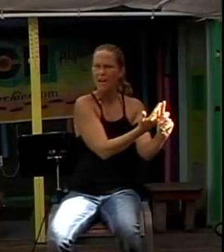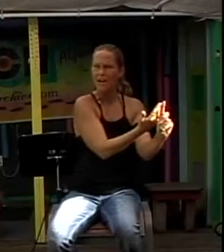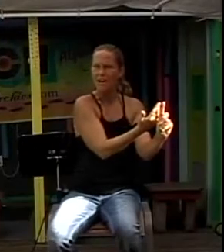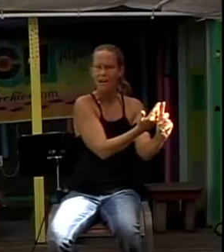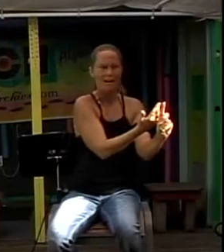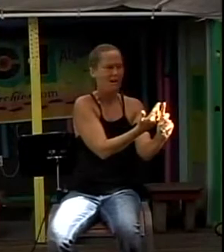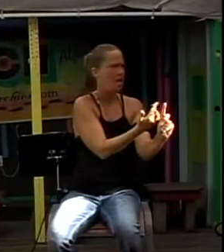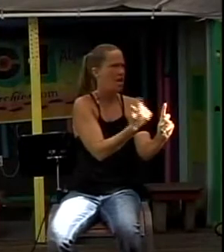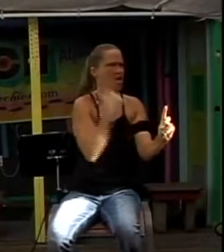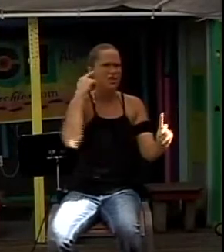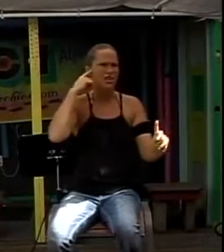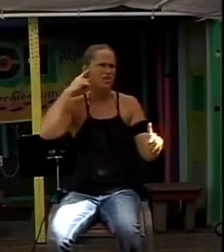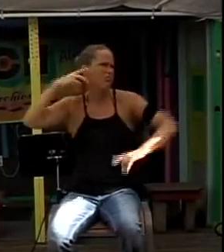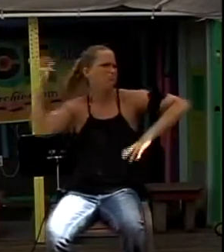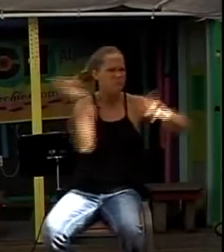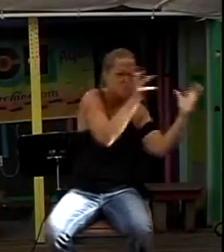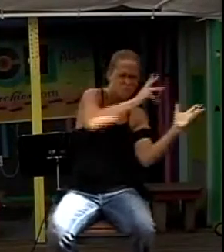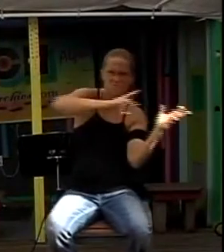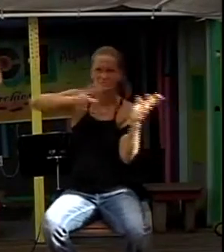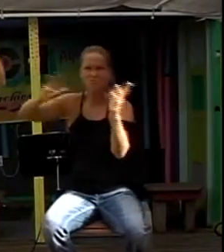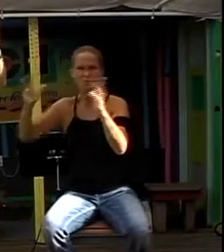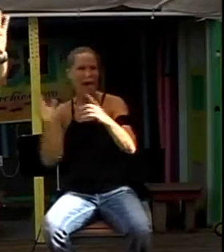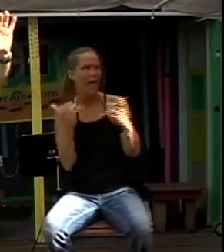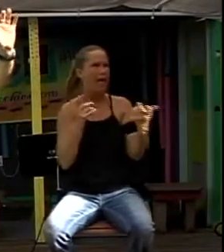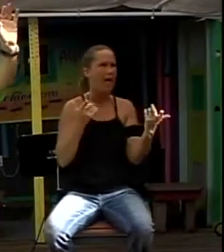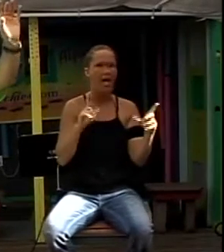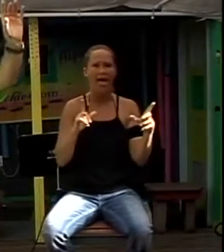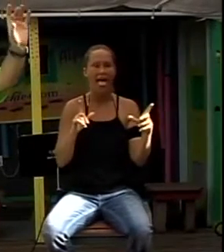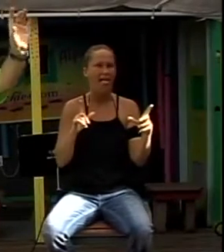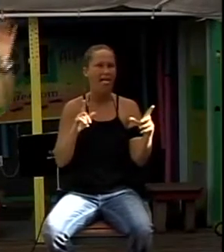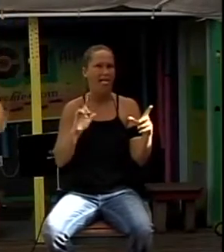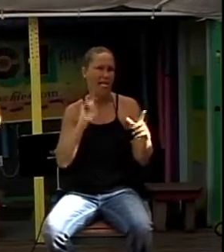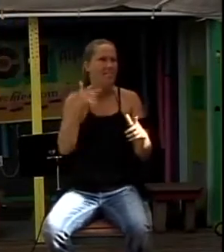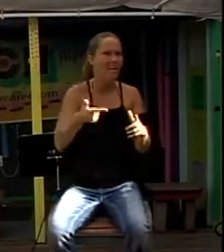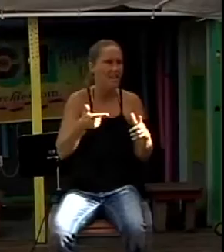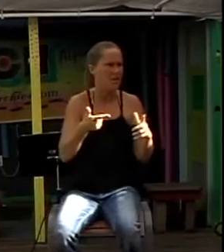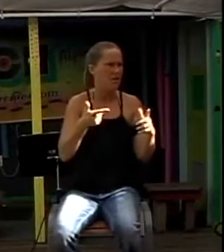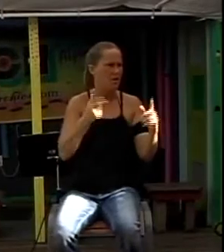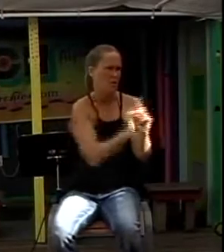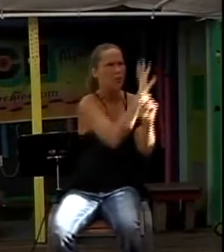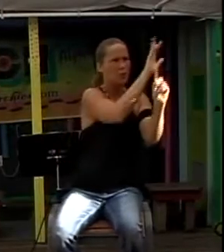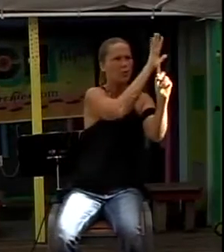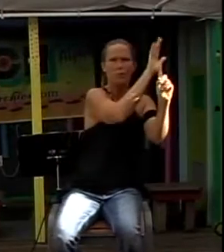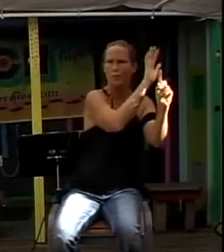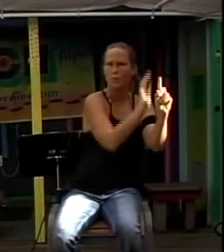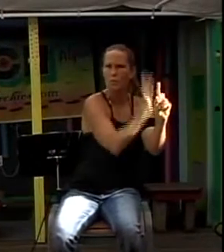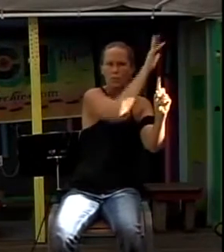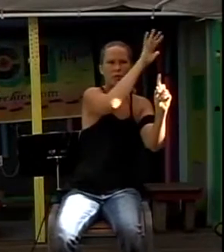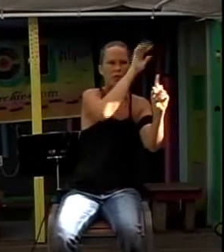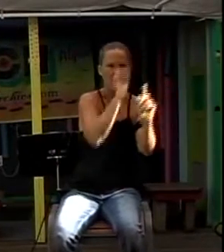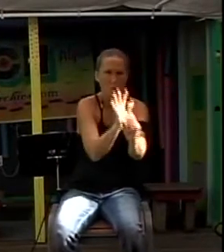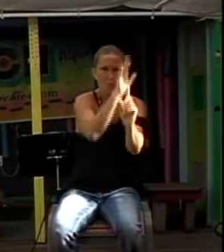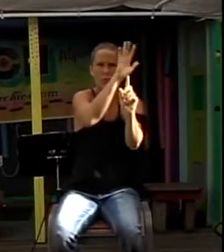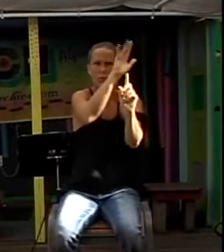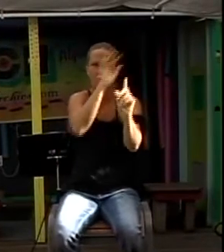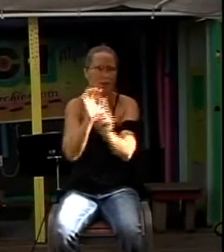this rushing wind, and then there's this flame appearing, what it looks like, over each one of them, right over their heads.